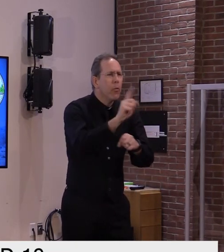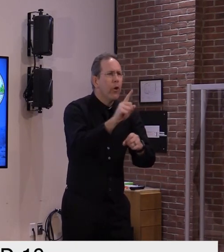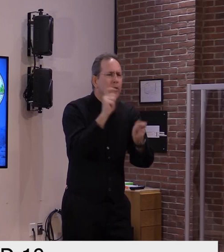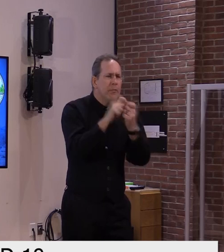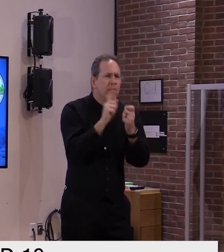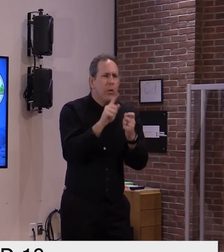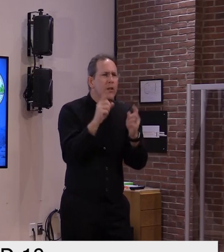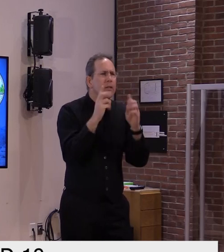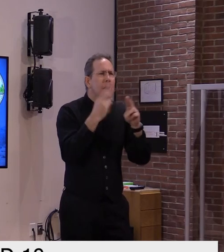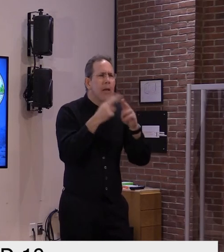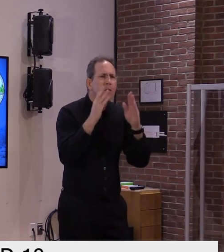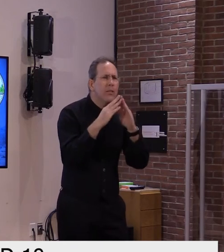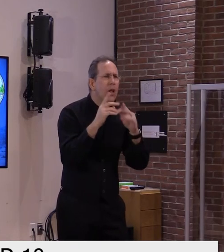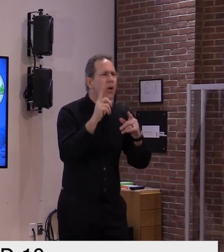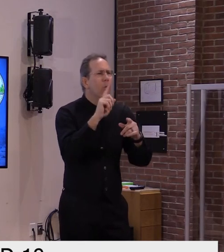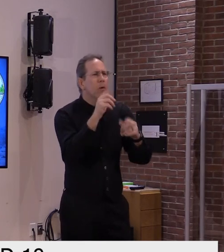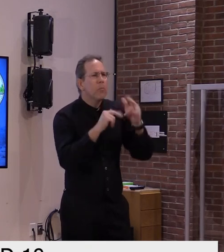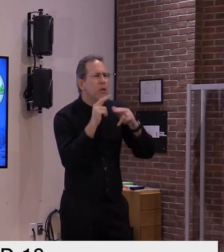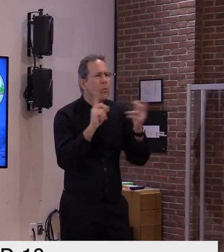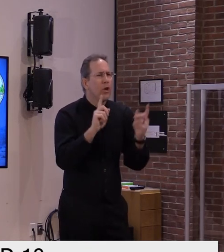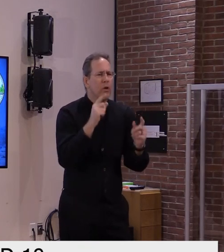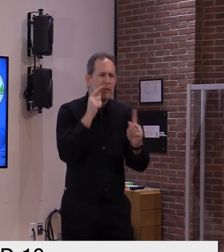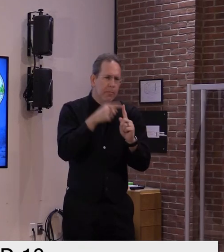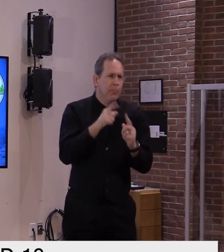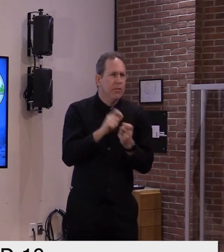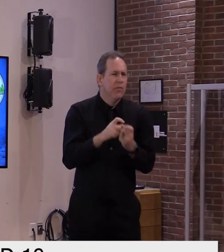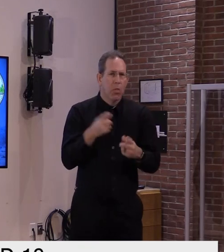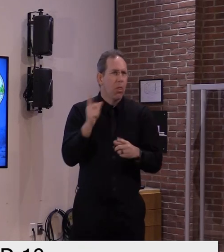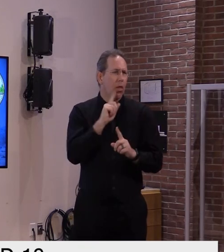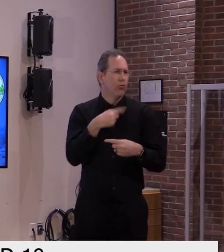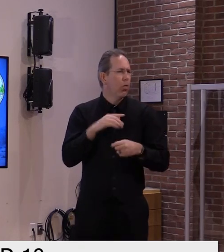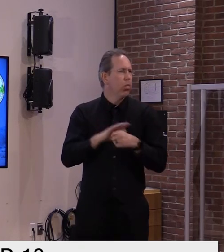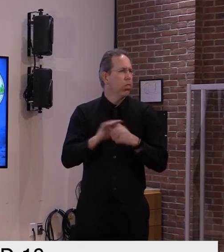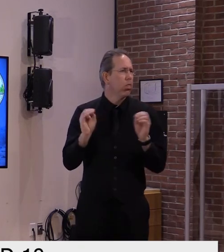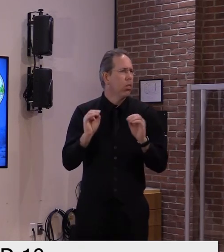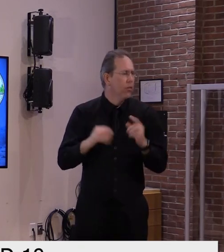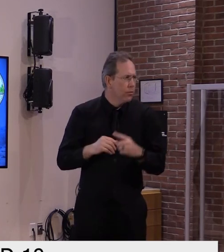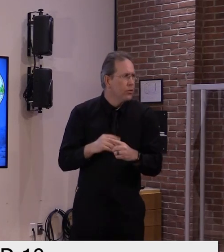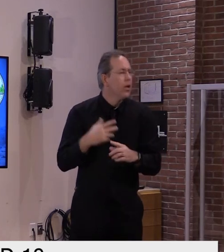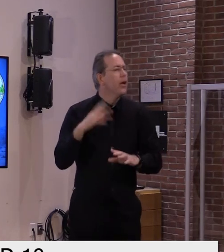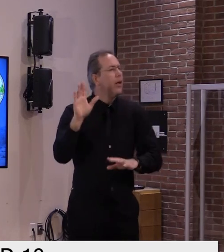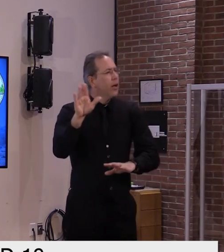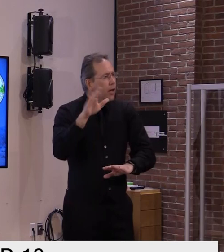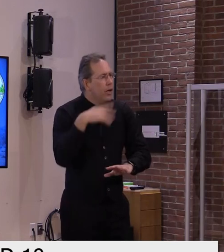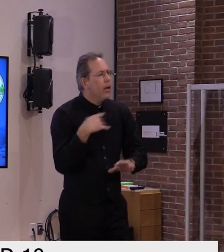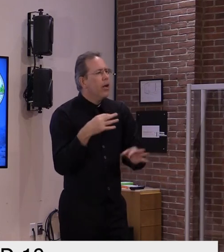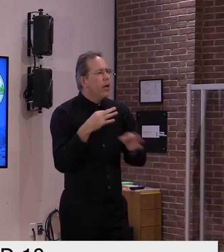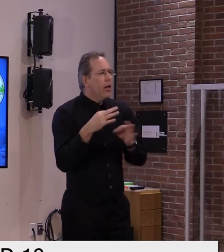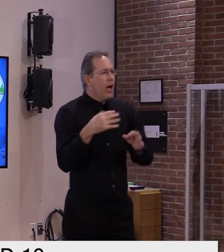the same process has to be gone through each time you get a report, but you're getting the reports.